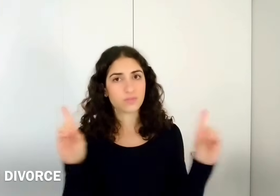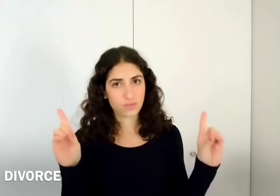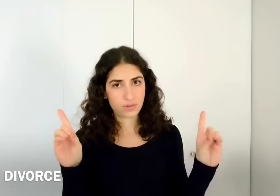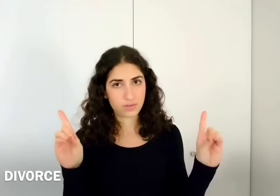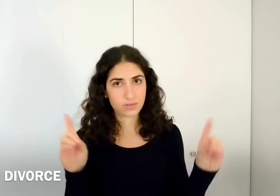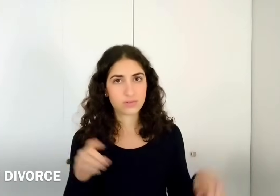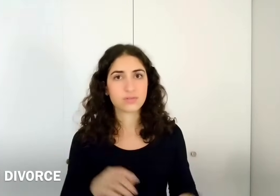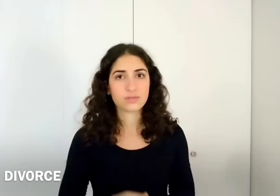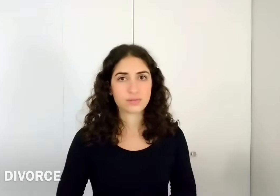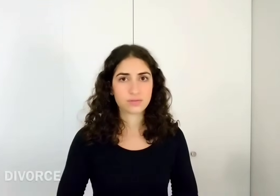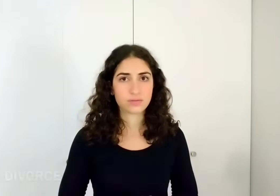Divorce.